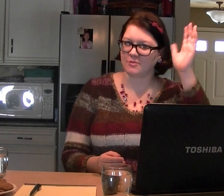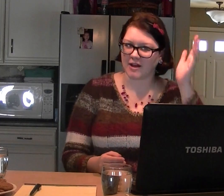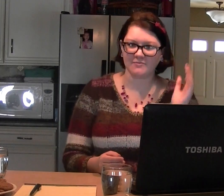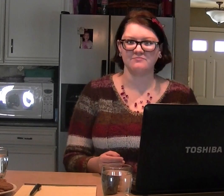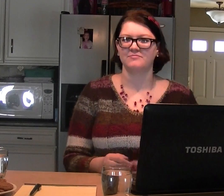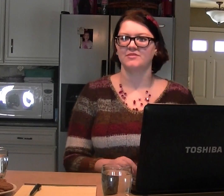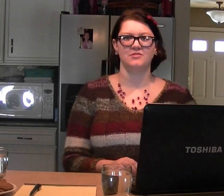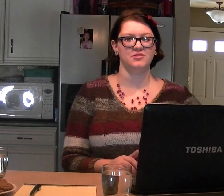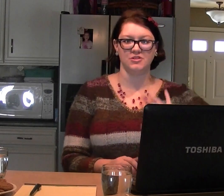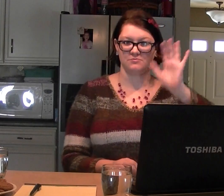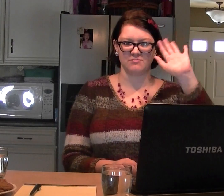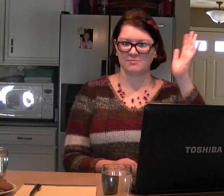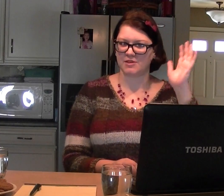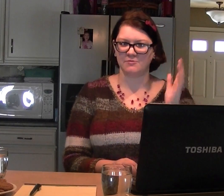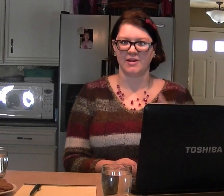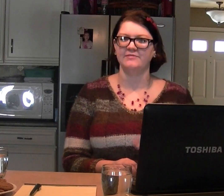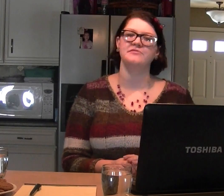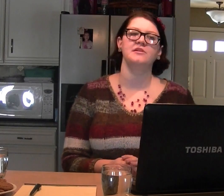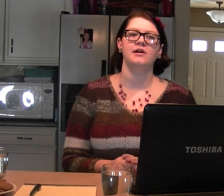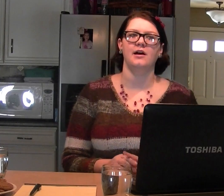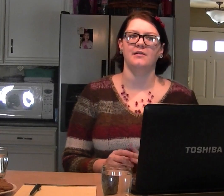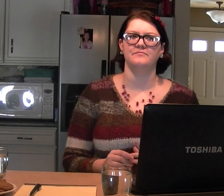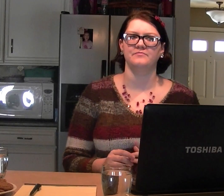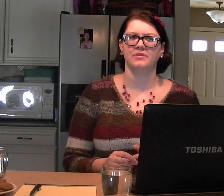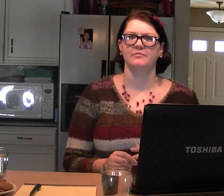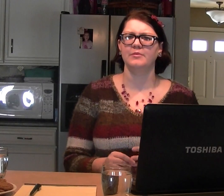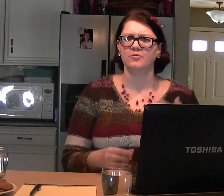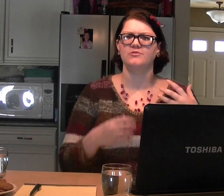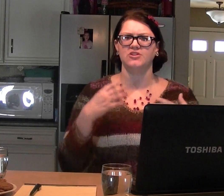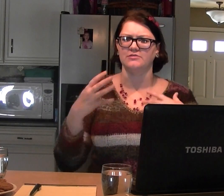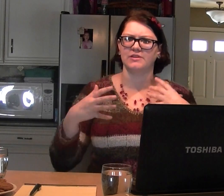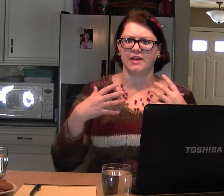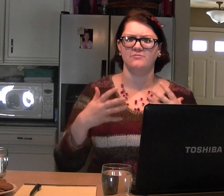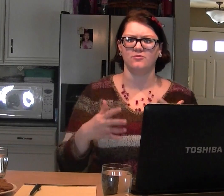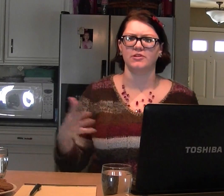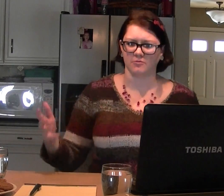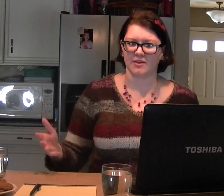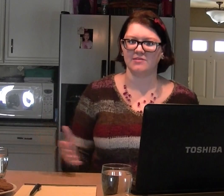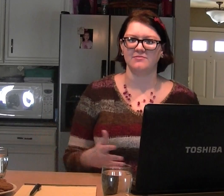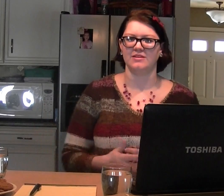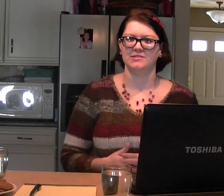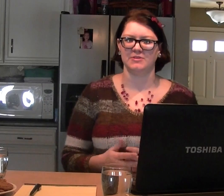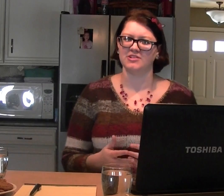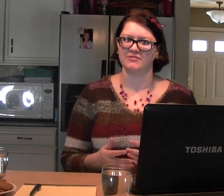goodbye. Just simply wave. People will generally get what you mean, especially if